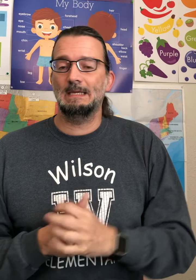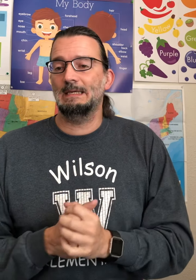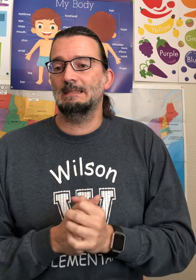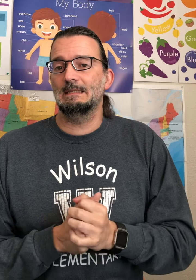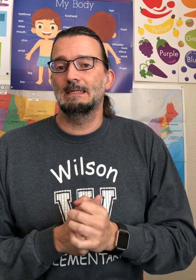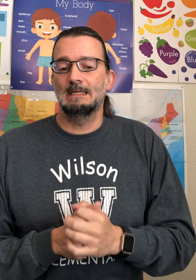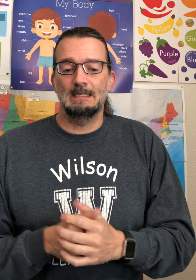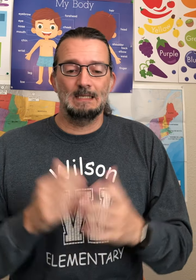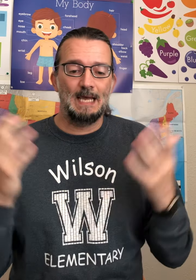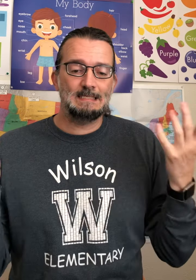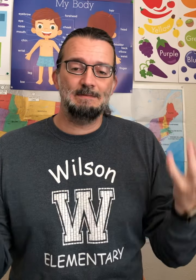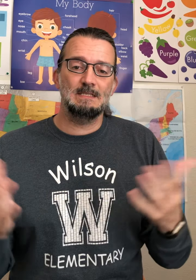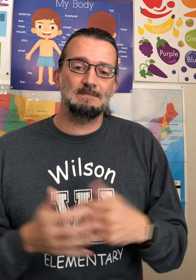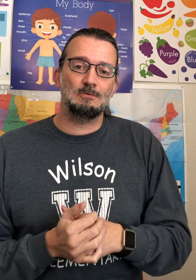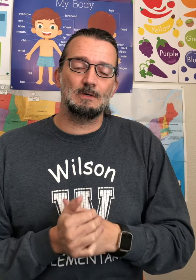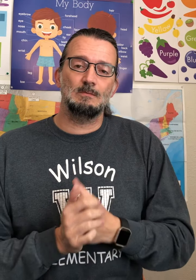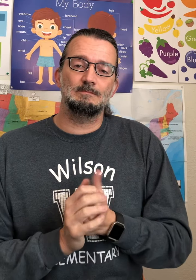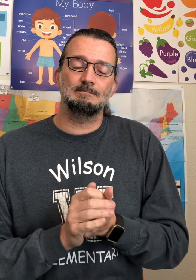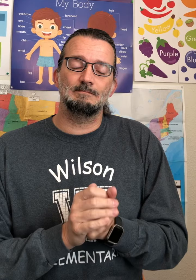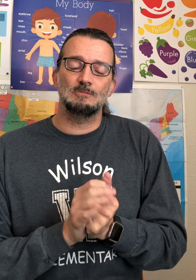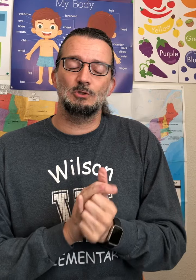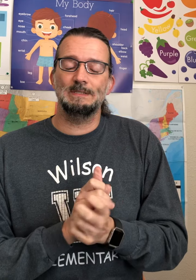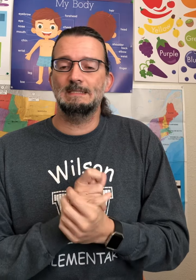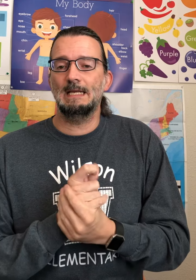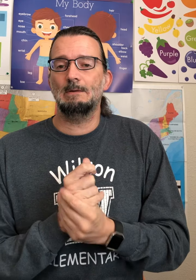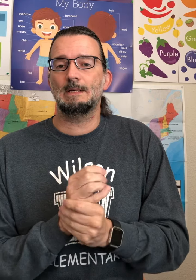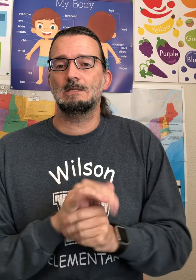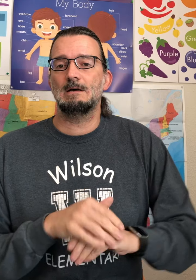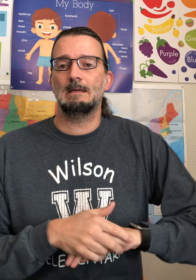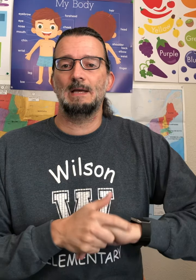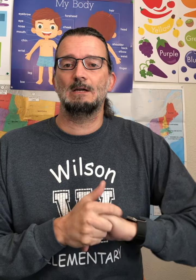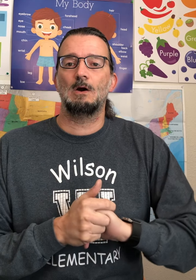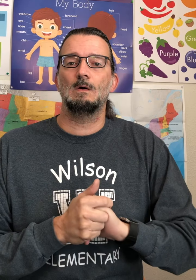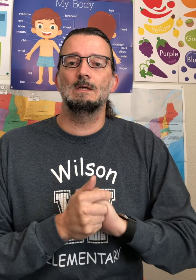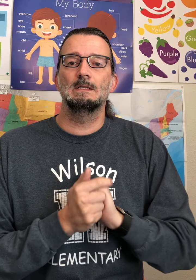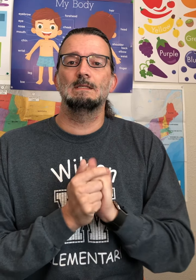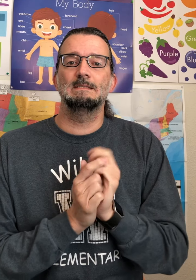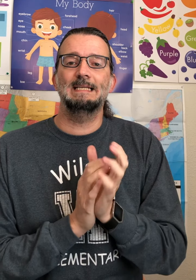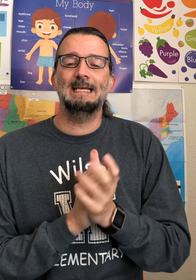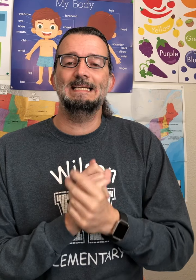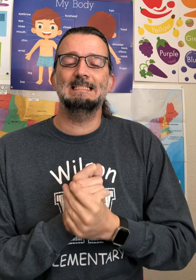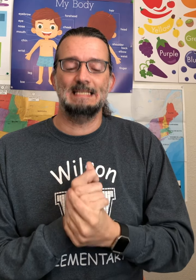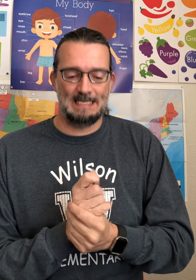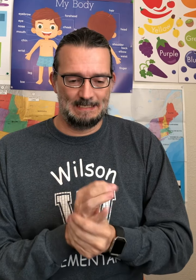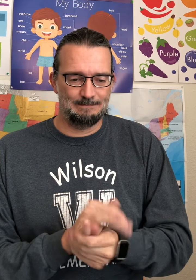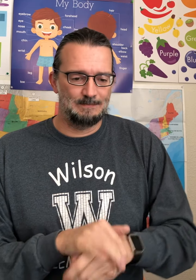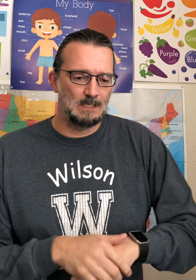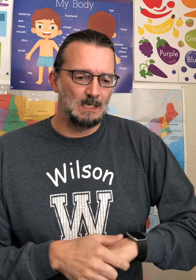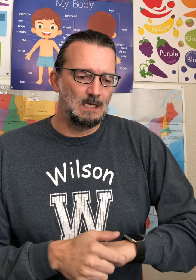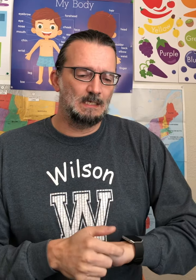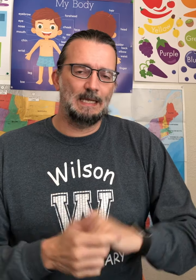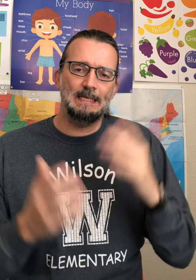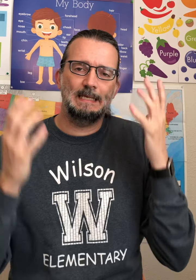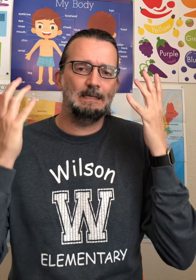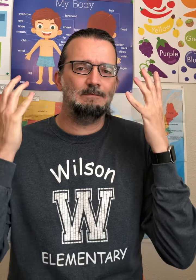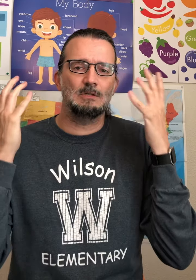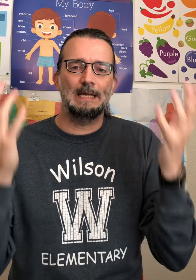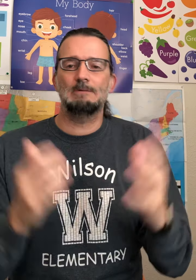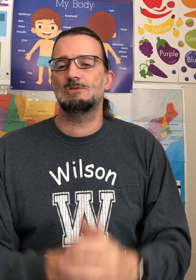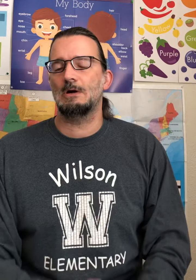weekend. The activities we're doing today, we're going to talk about our day 10. Okay, again, for language arts,